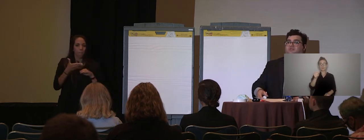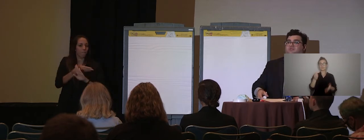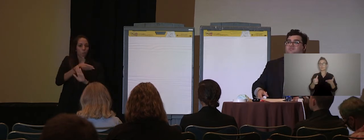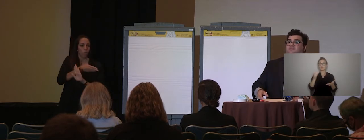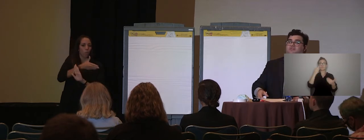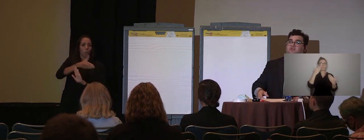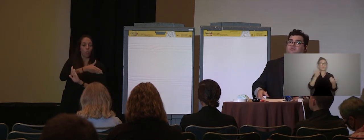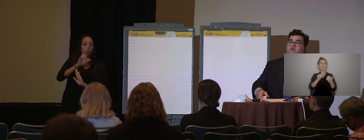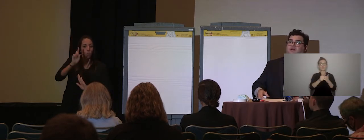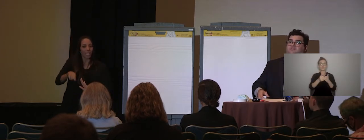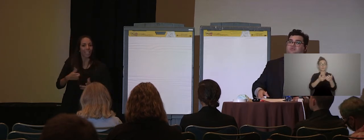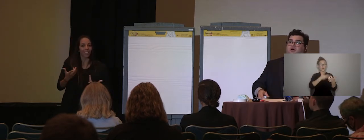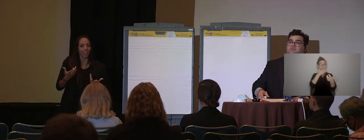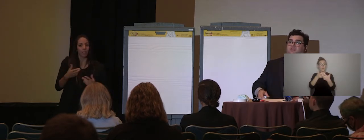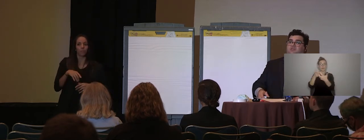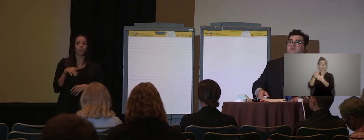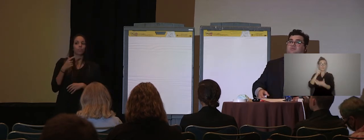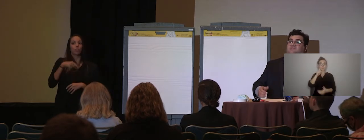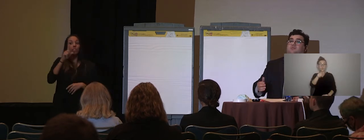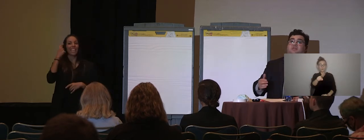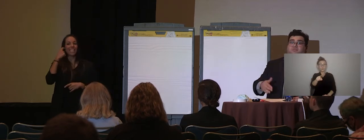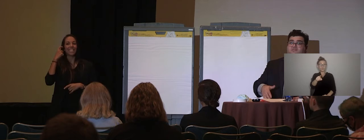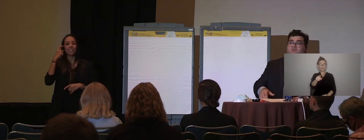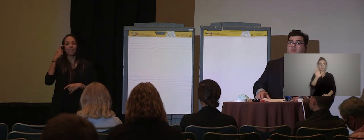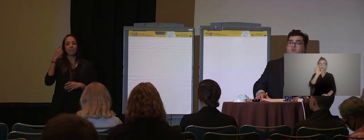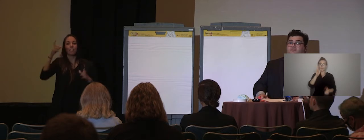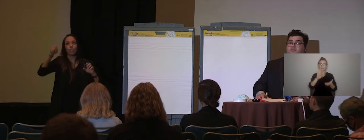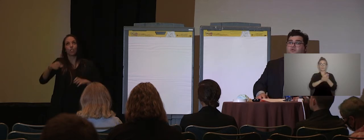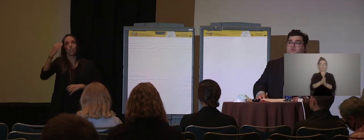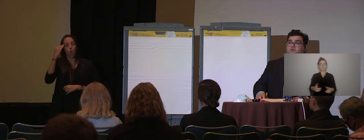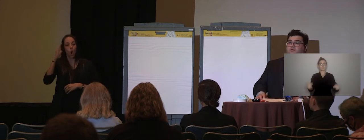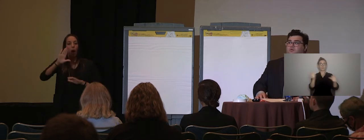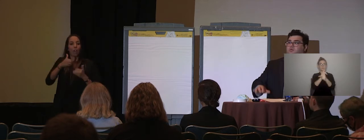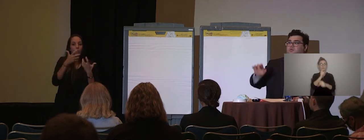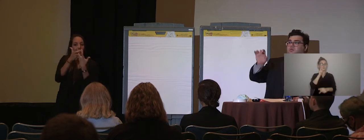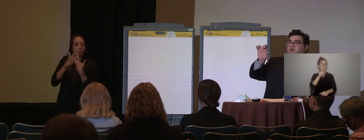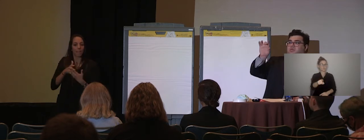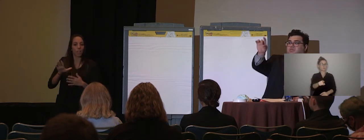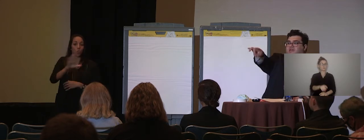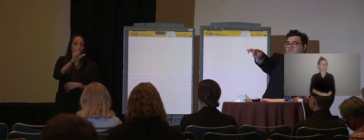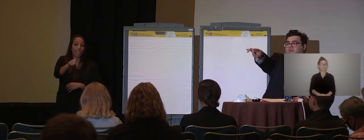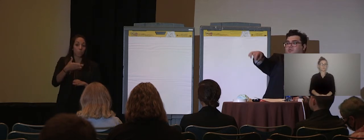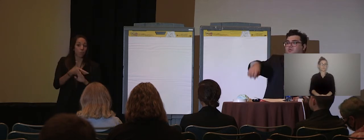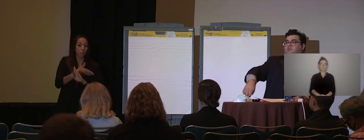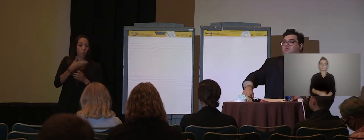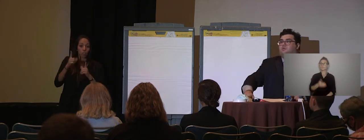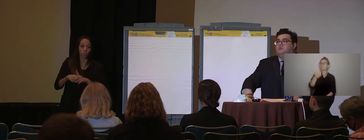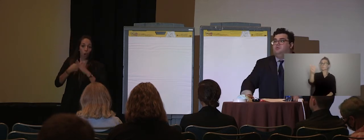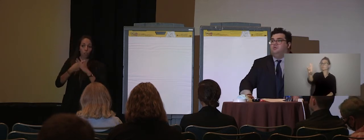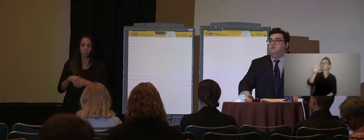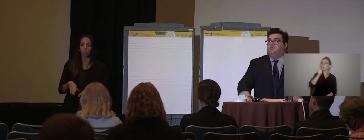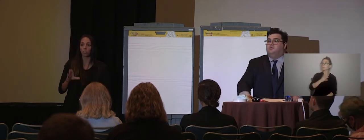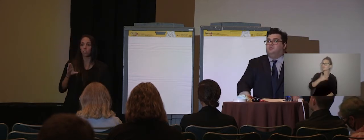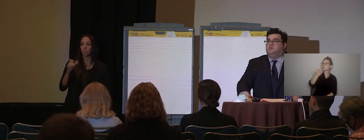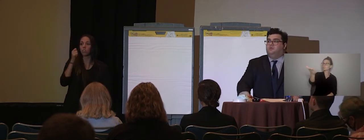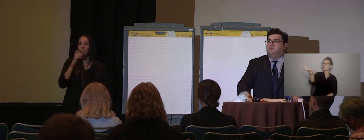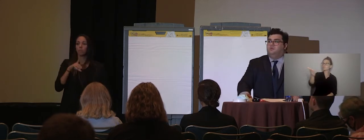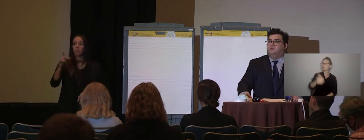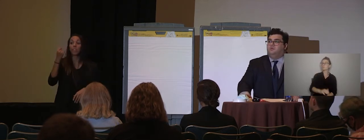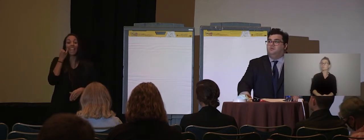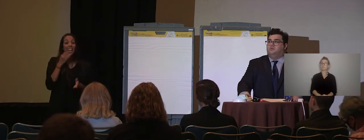public defender. So if they don't know how to accommodate you, that's going to make things a lot worse for you. Yes, ma'am.